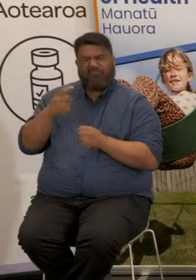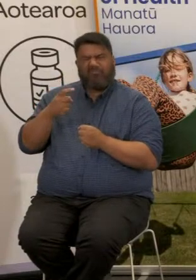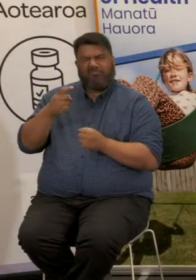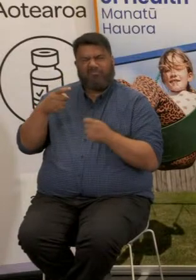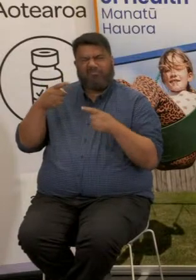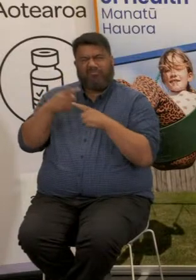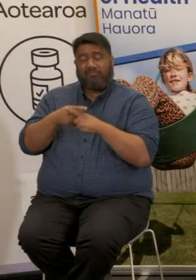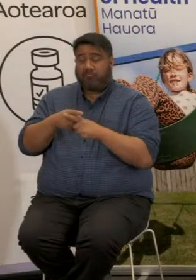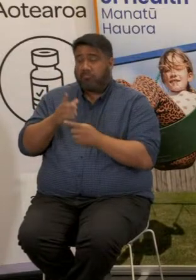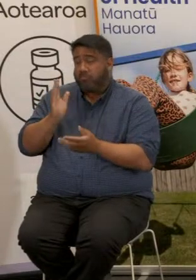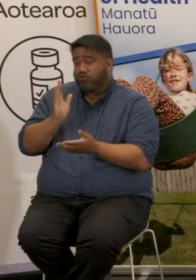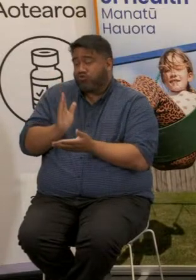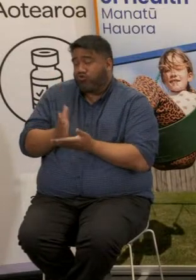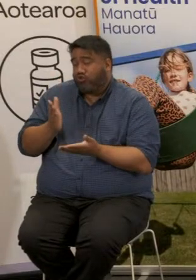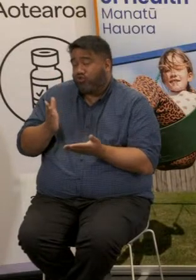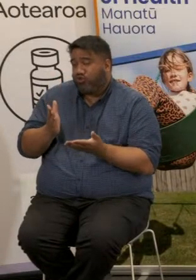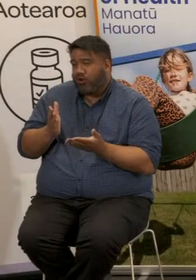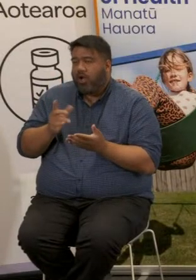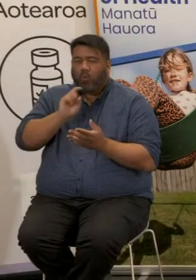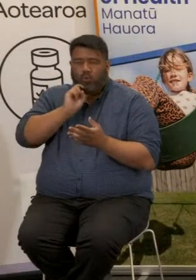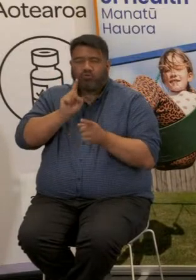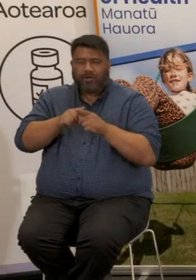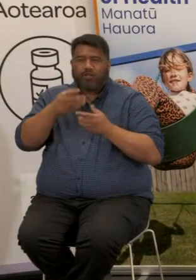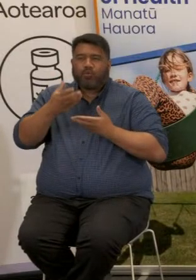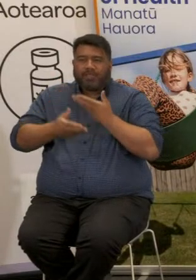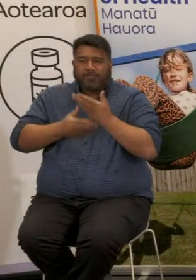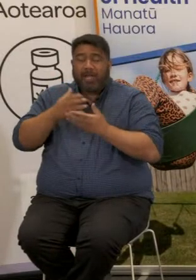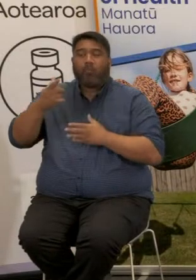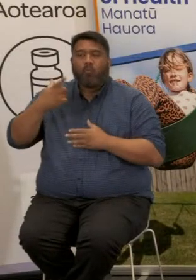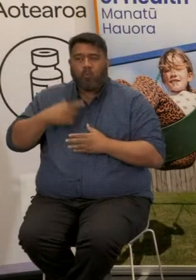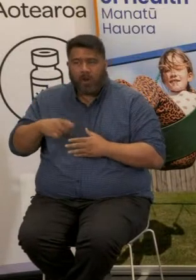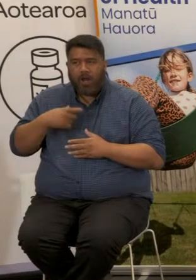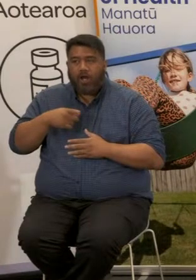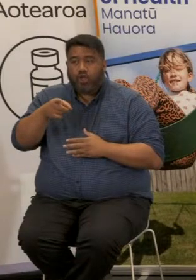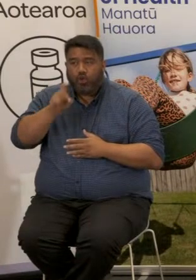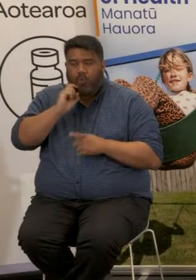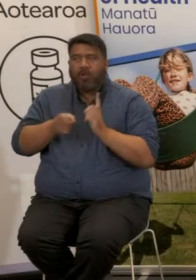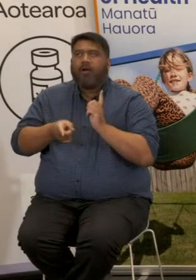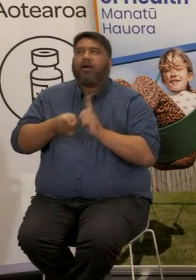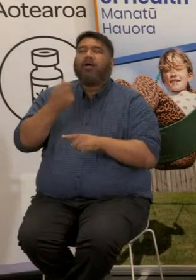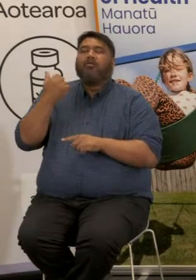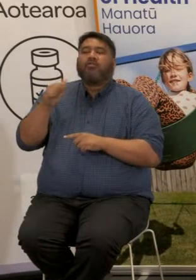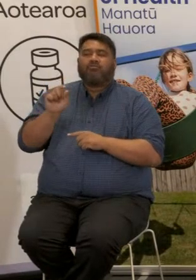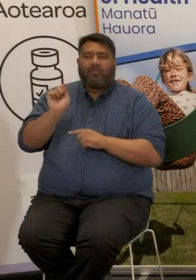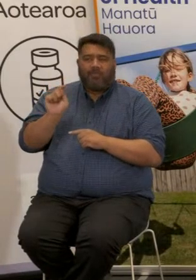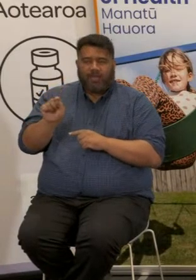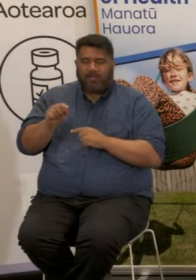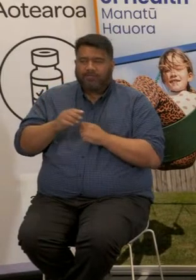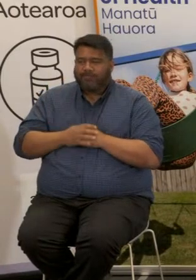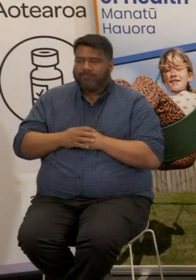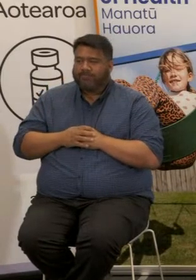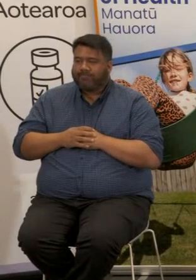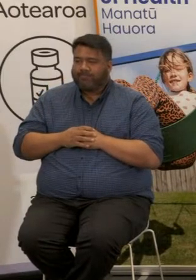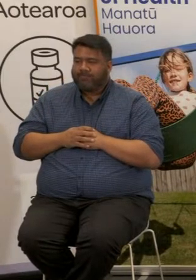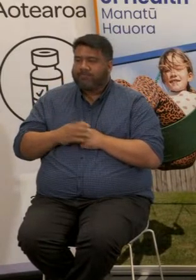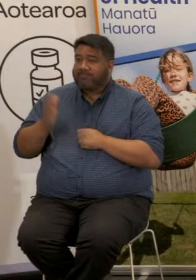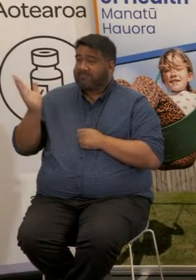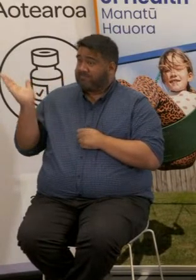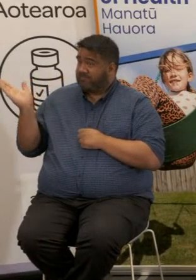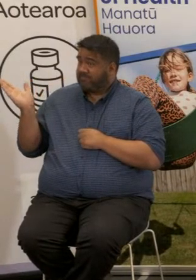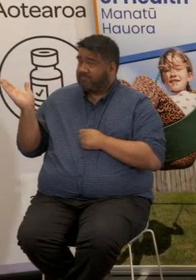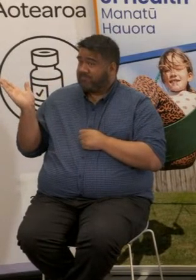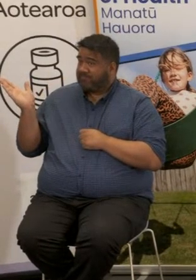as a handout. So we're just going to put the first of those up. I hope, here it is. So it wasn't long ago when we